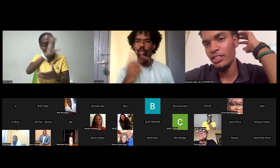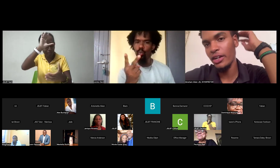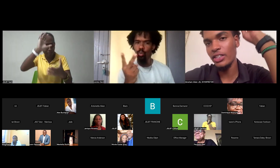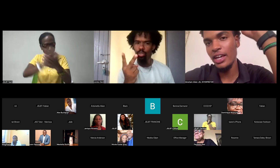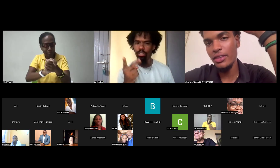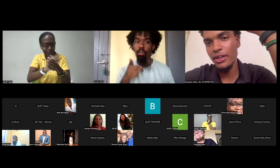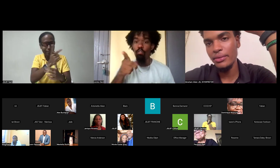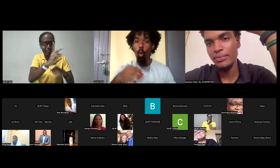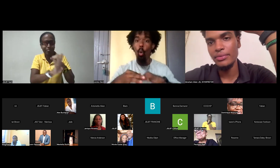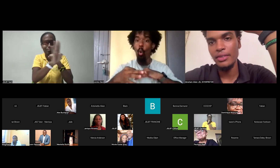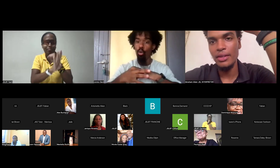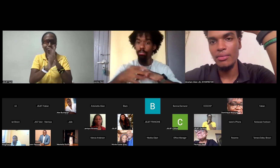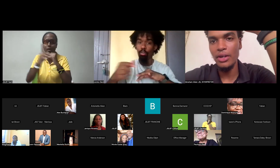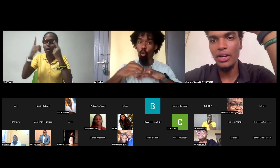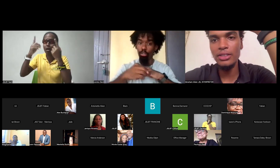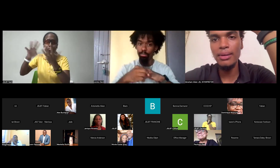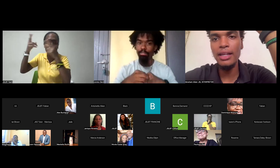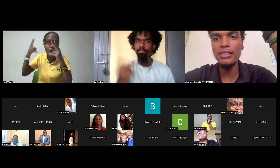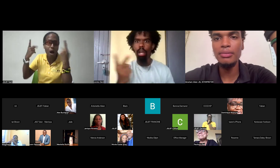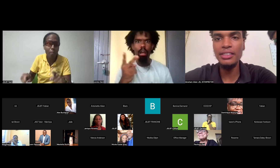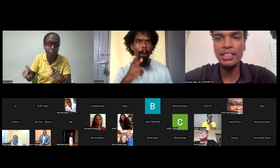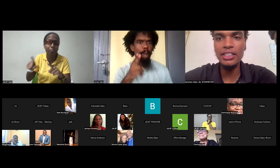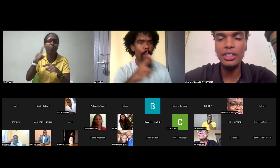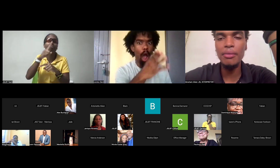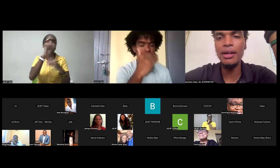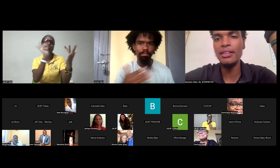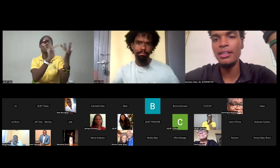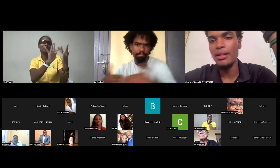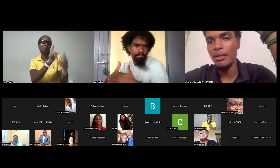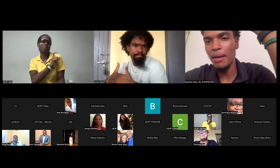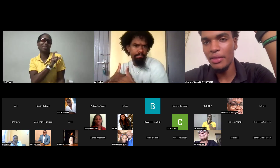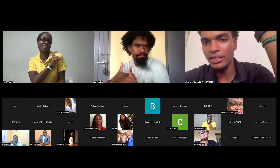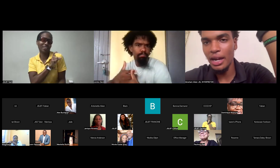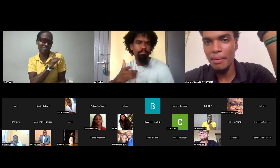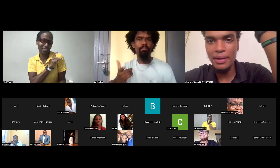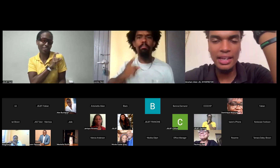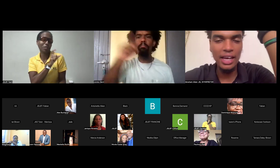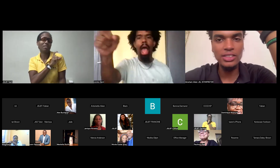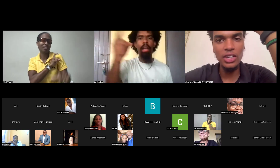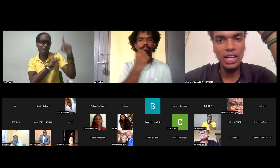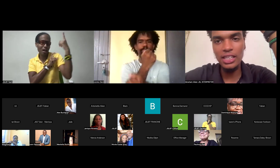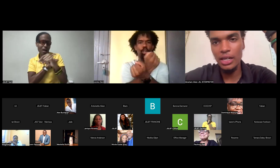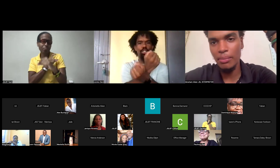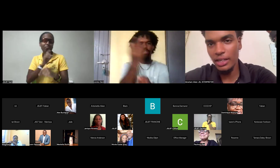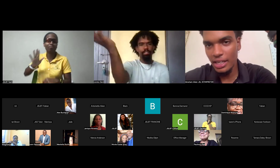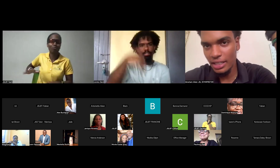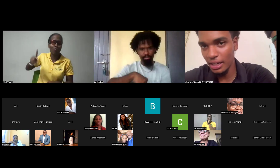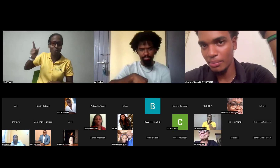they're together. Her husband is protecting her when the bad things are happening, to contact the police, and the